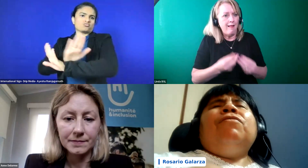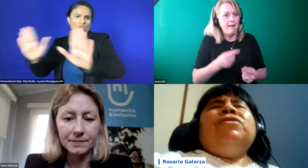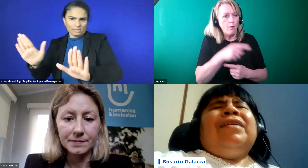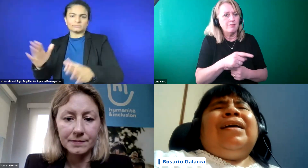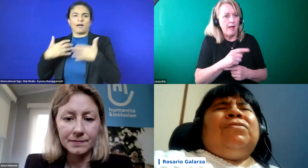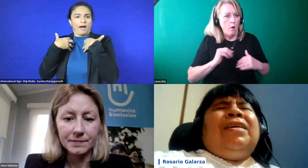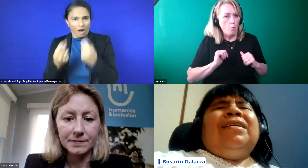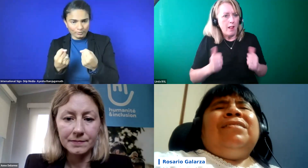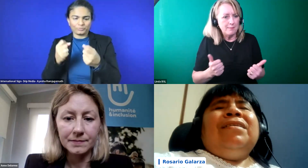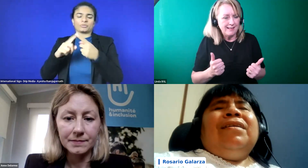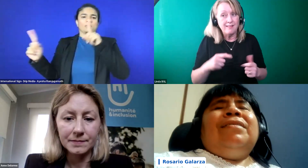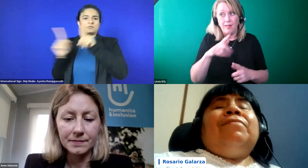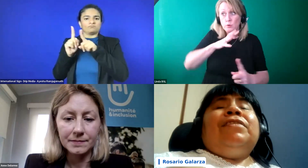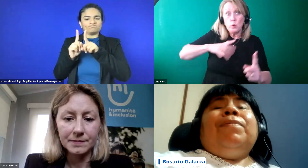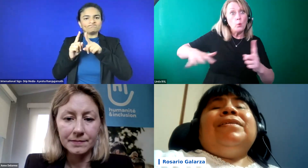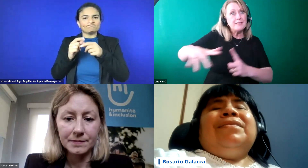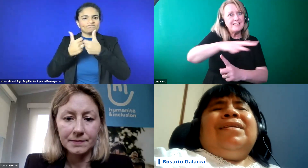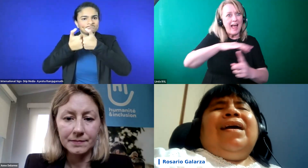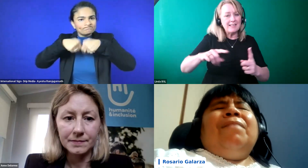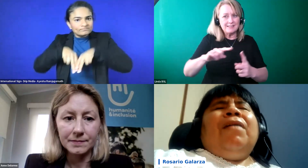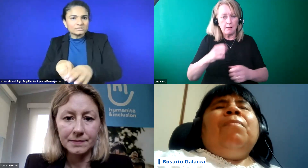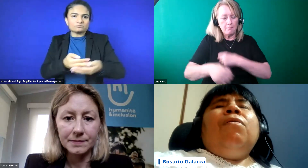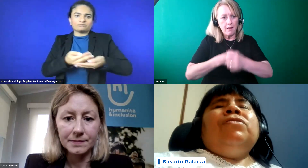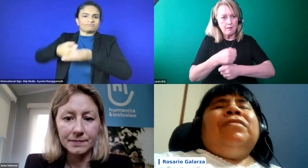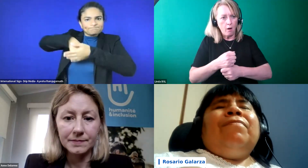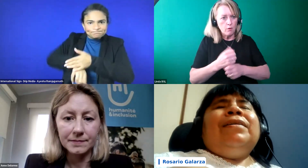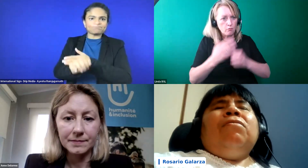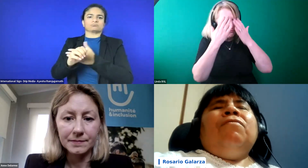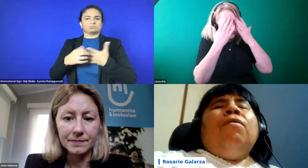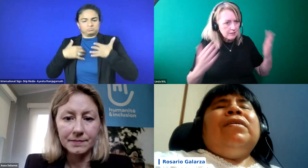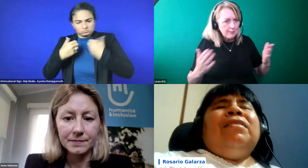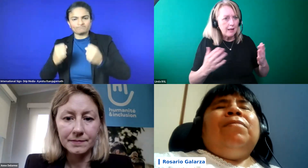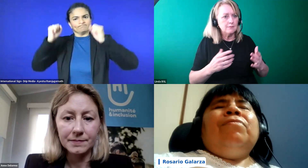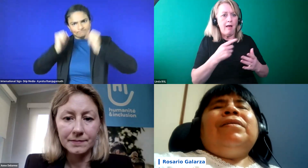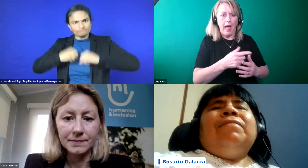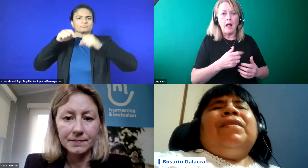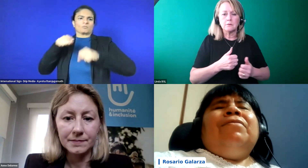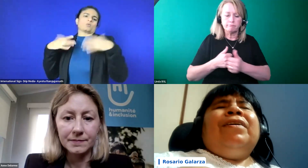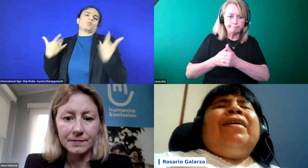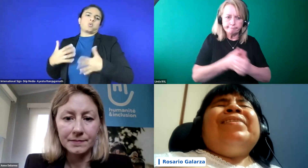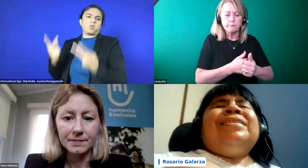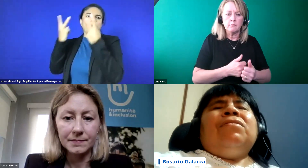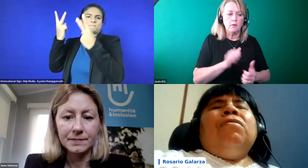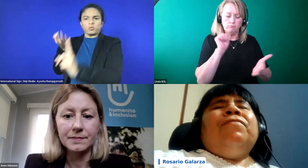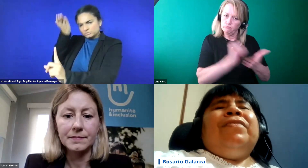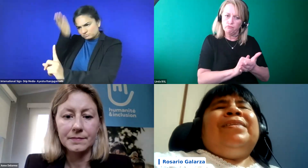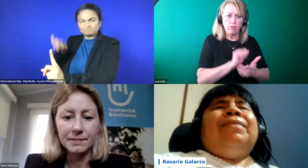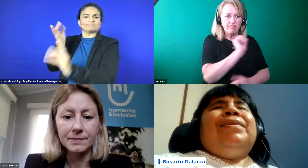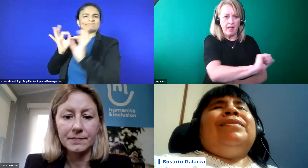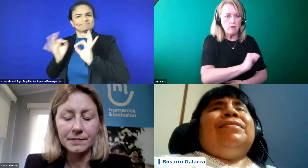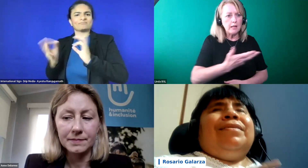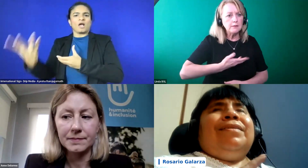helps foster a society that respects and upholds the rights of all individuals, regardless of